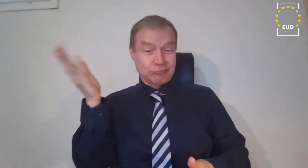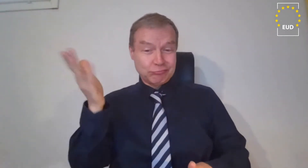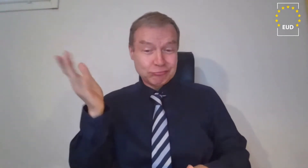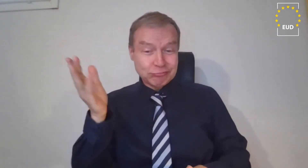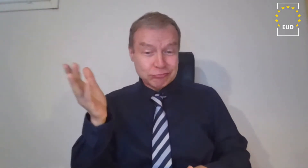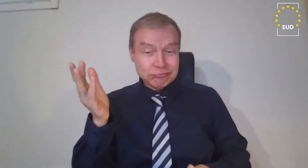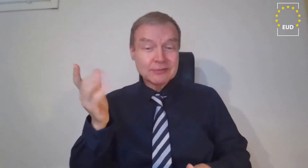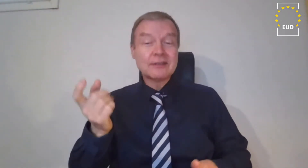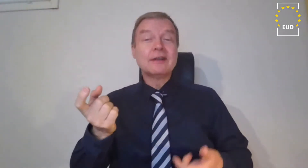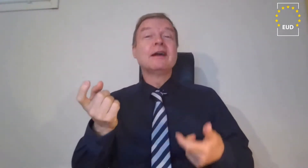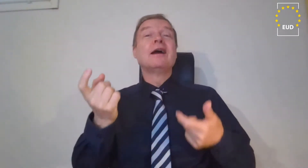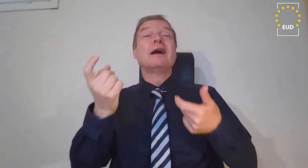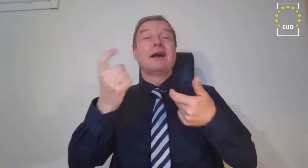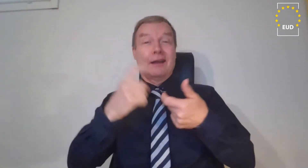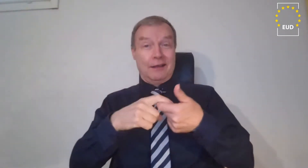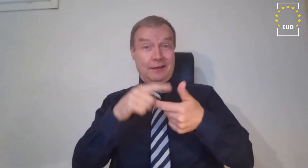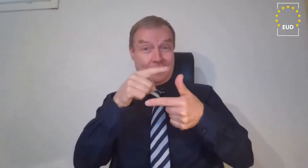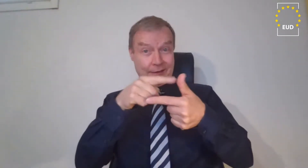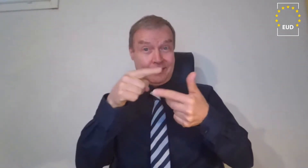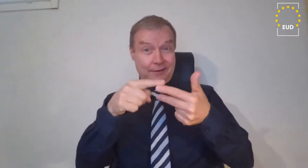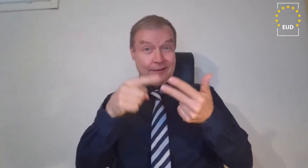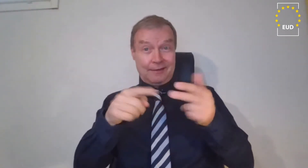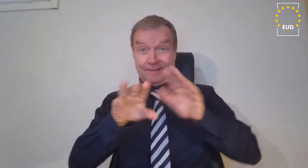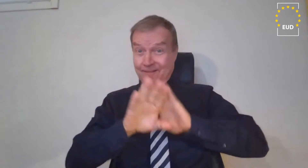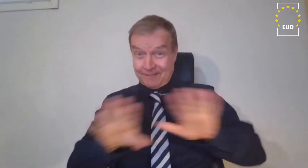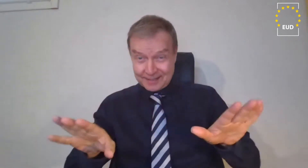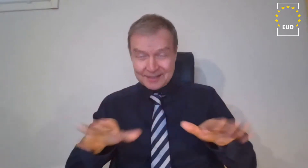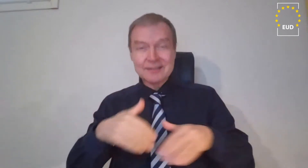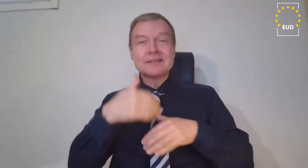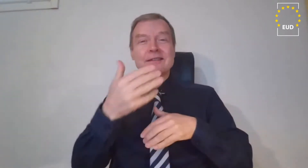So far from my introduction, we have 3 speakers today.